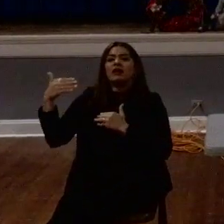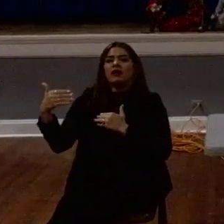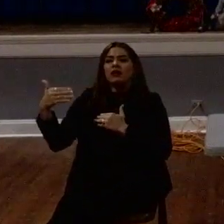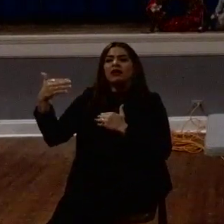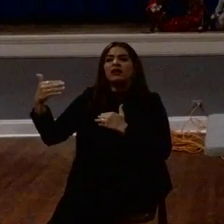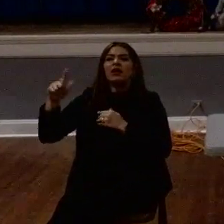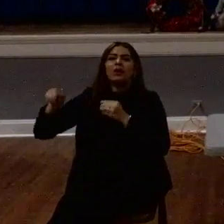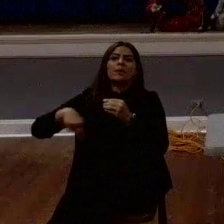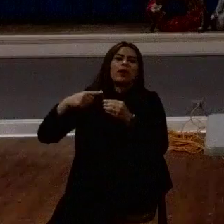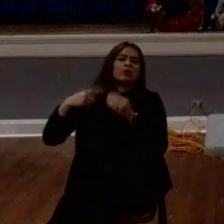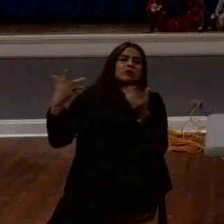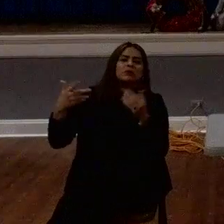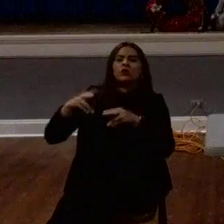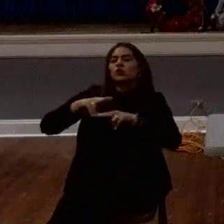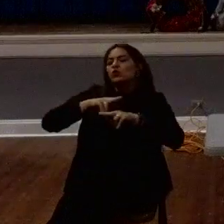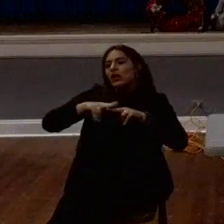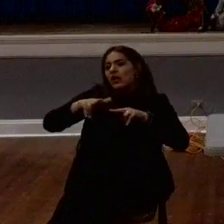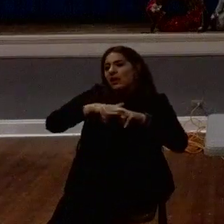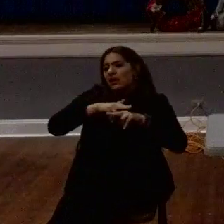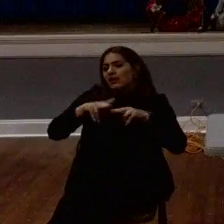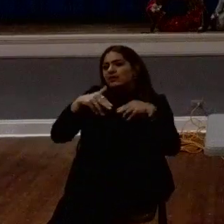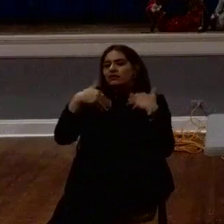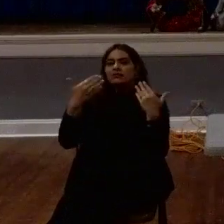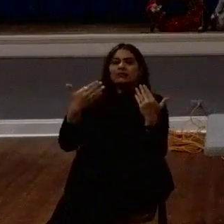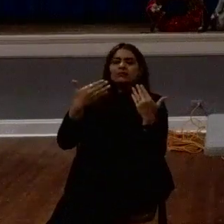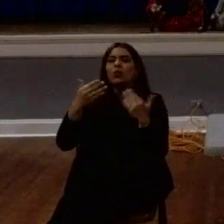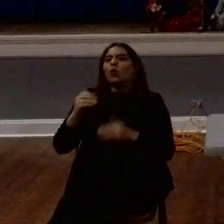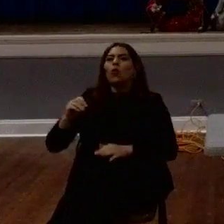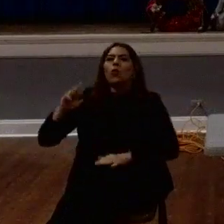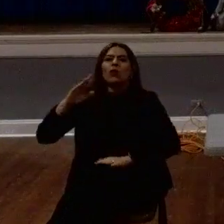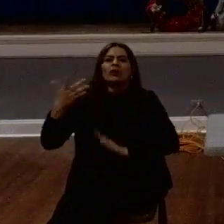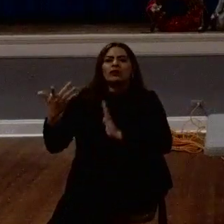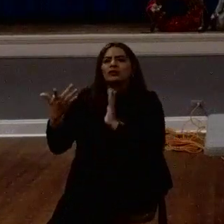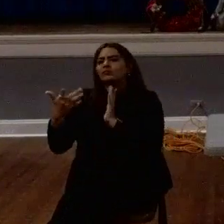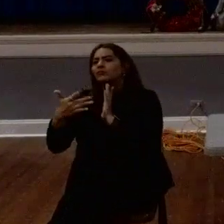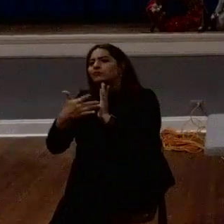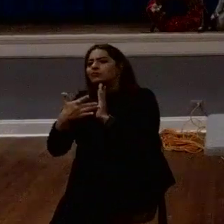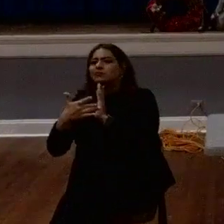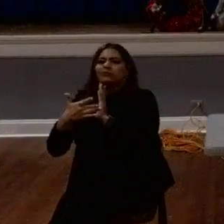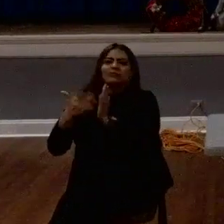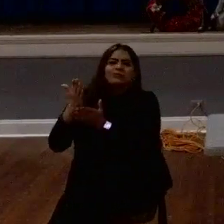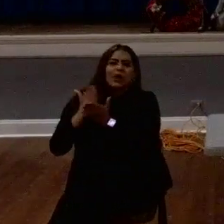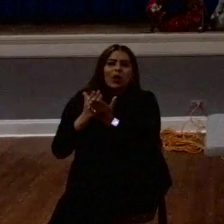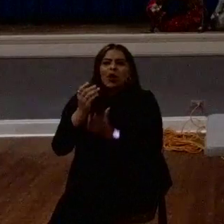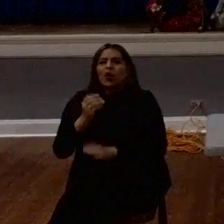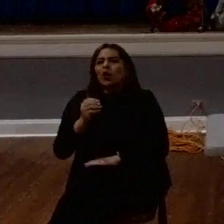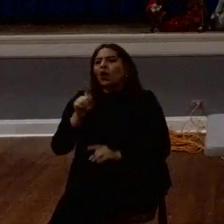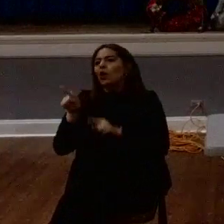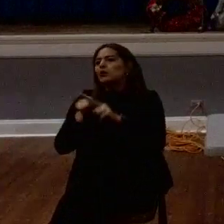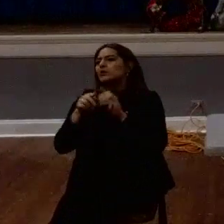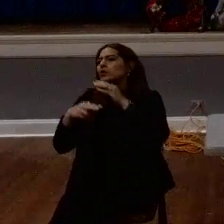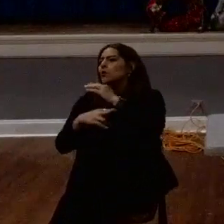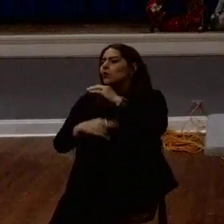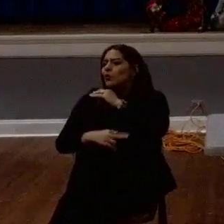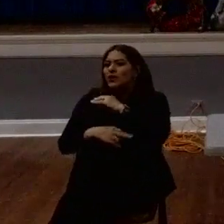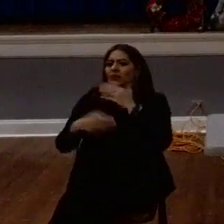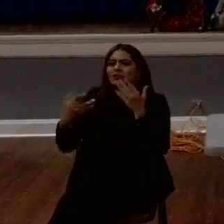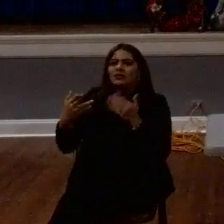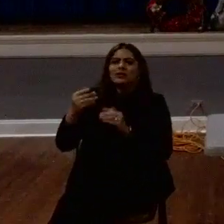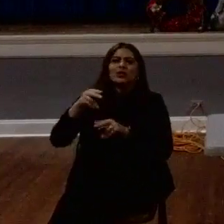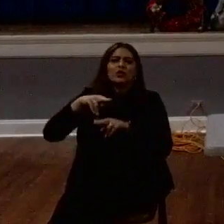the trains, the story of the technical side of that, as well as the bridge, as well as